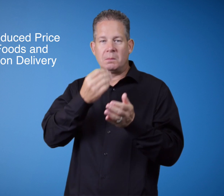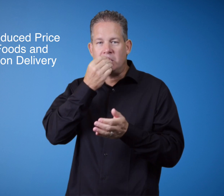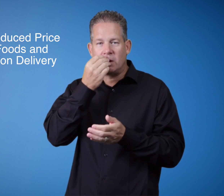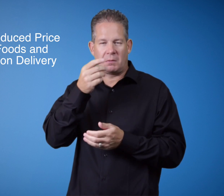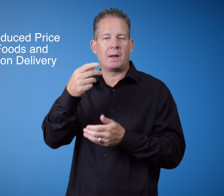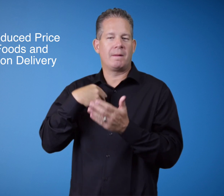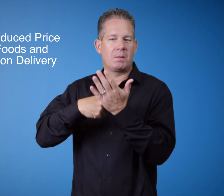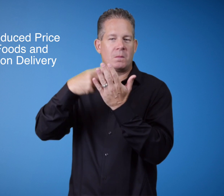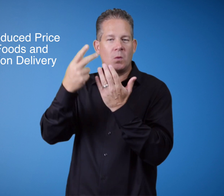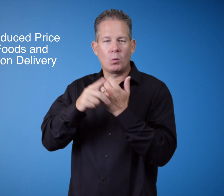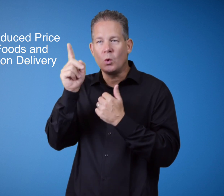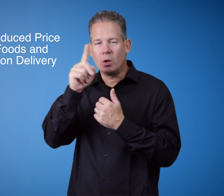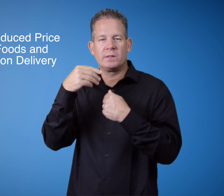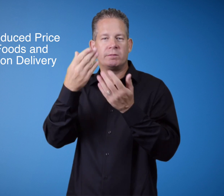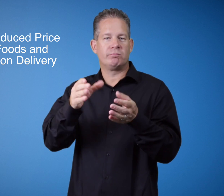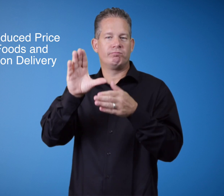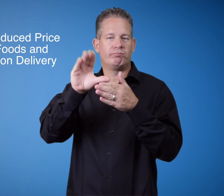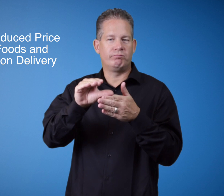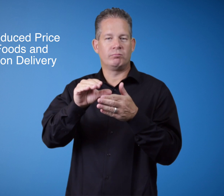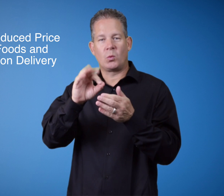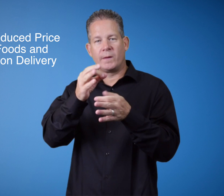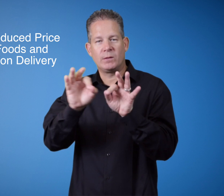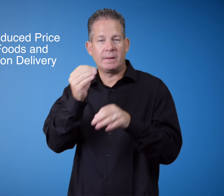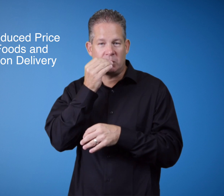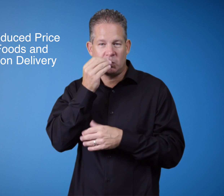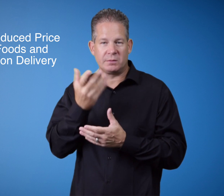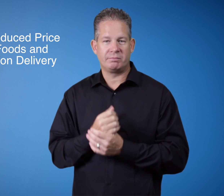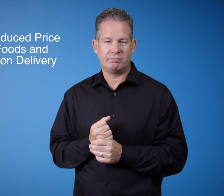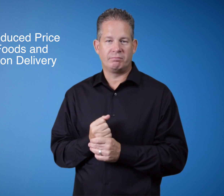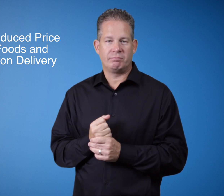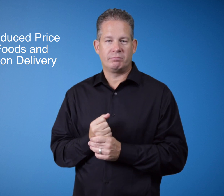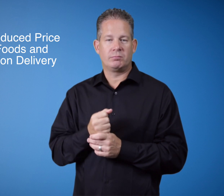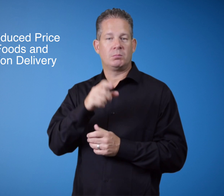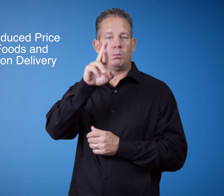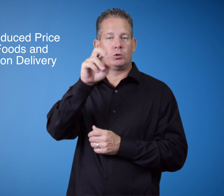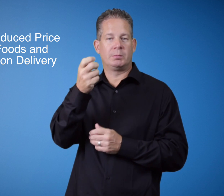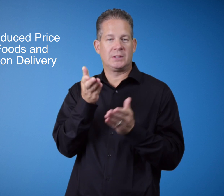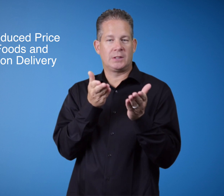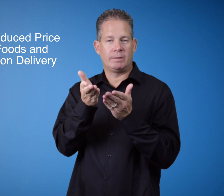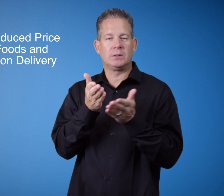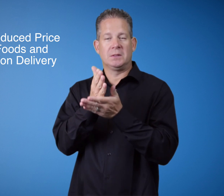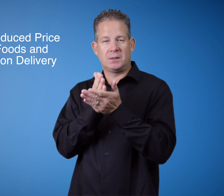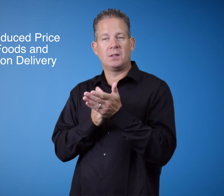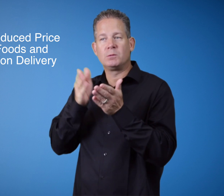There are programs in which food prices can be reduced or in which food can be provided for free. There are also